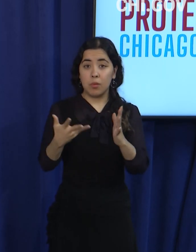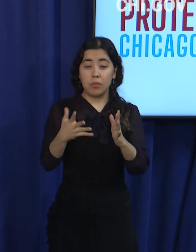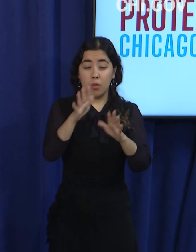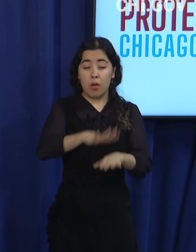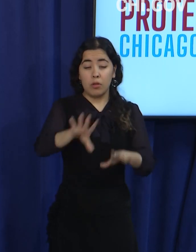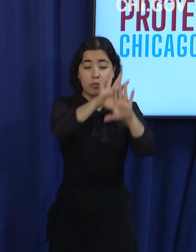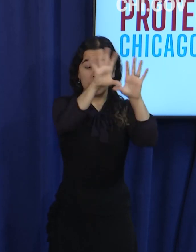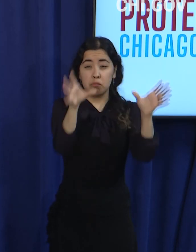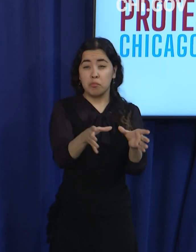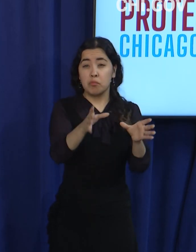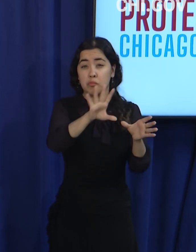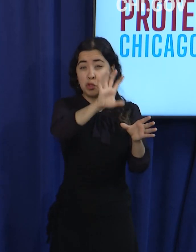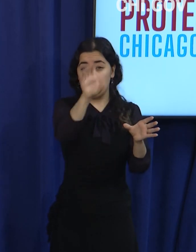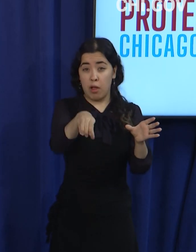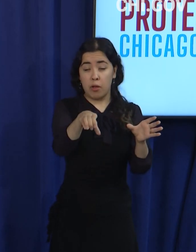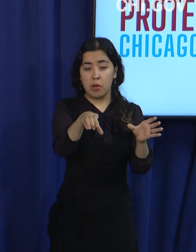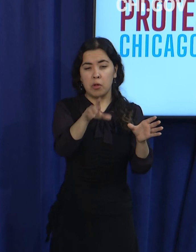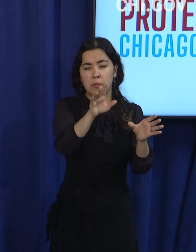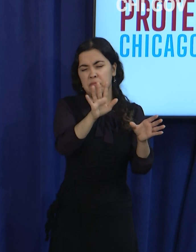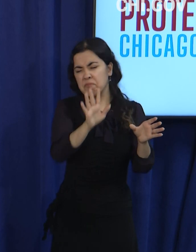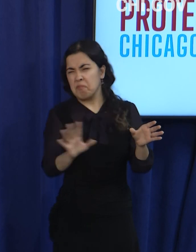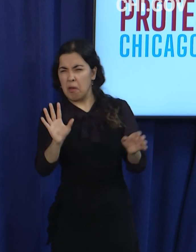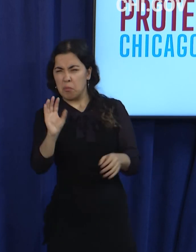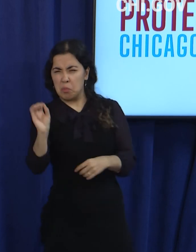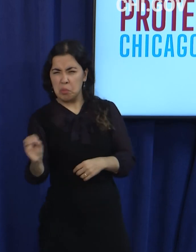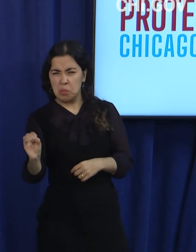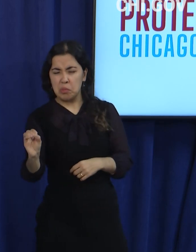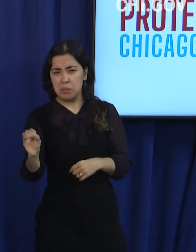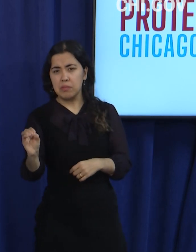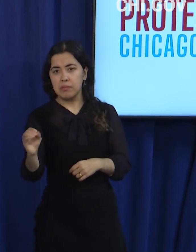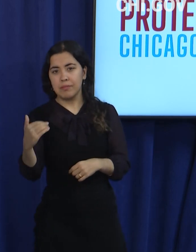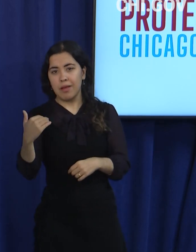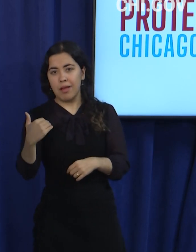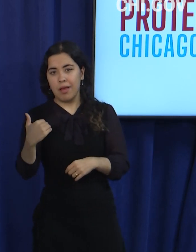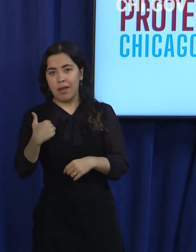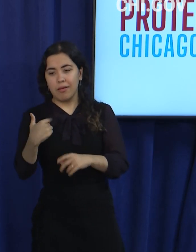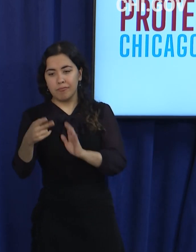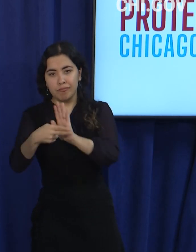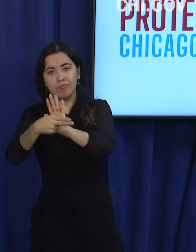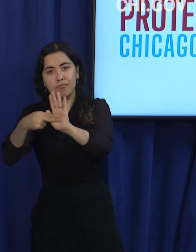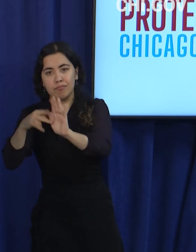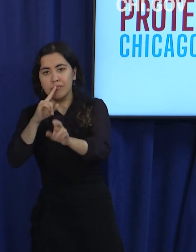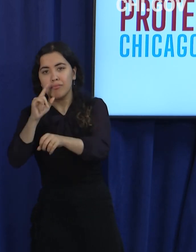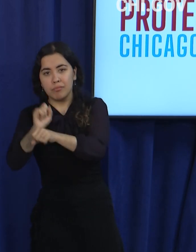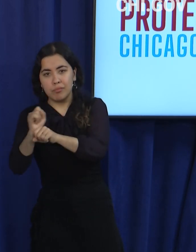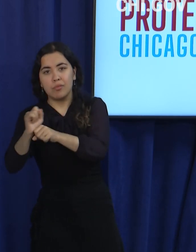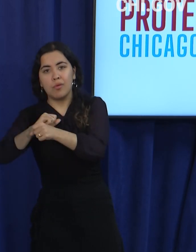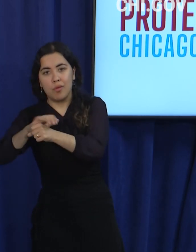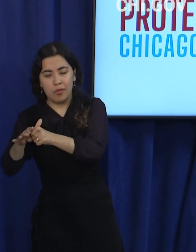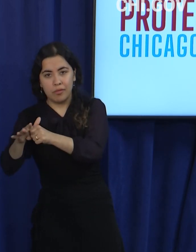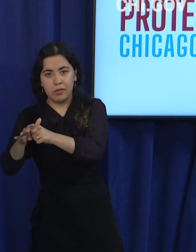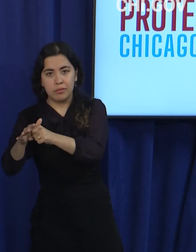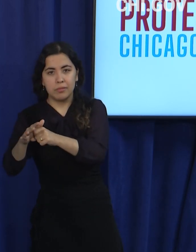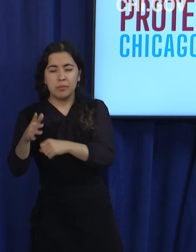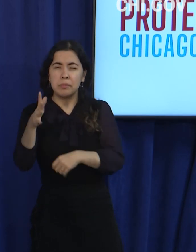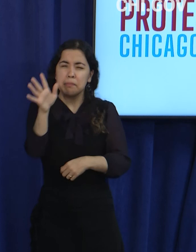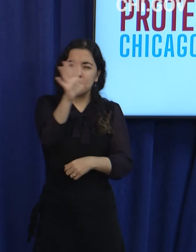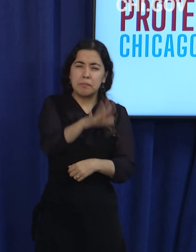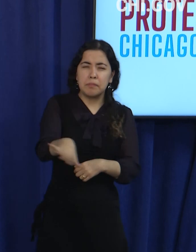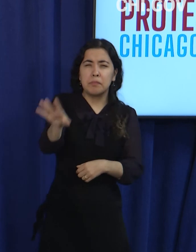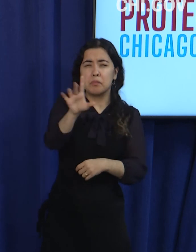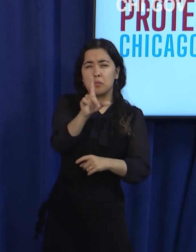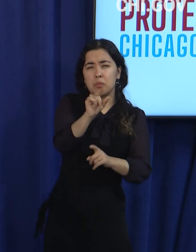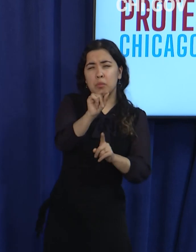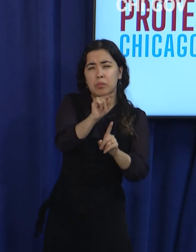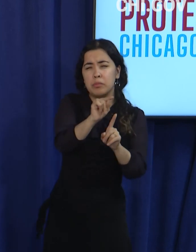Again, we estimate that is an undercount and probably somewhere in the 25% range to perhaps 30% have likely been